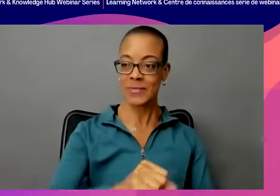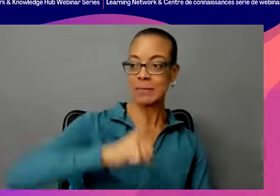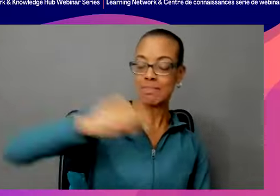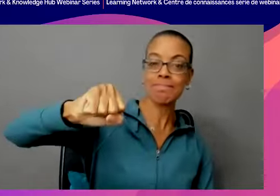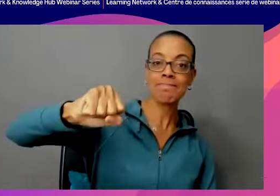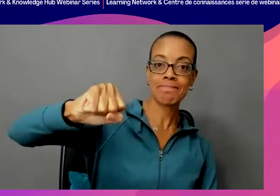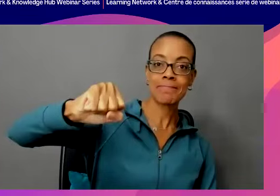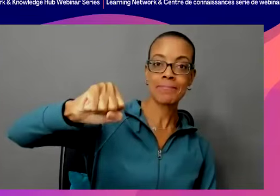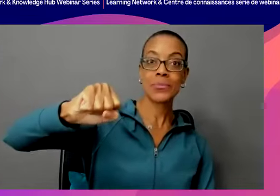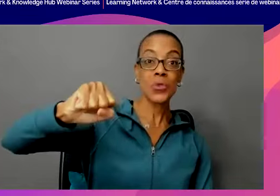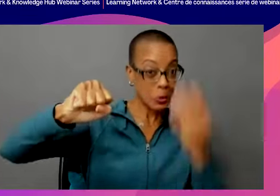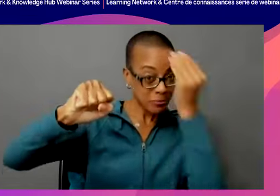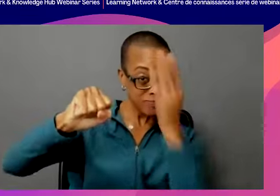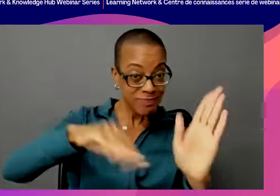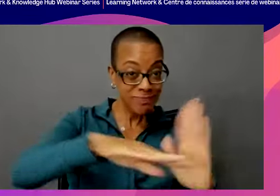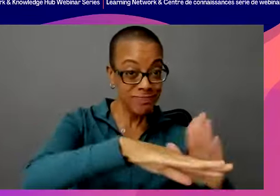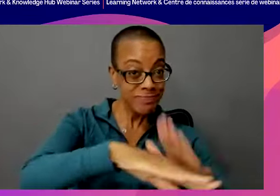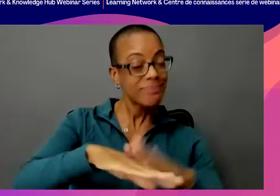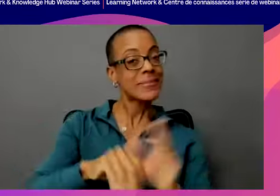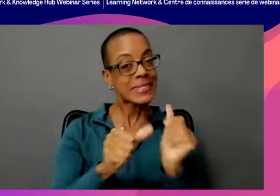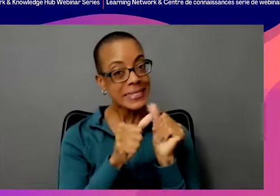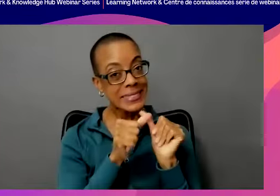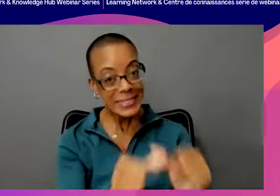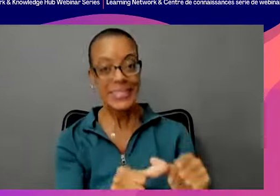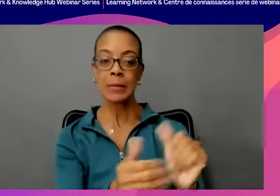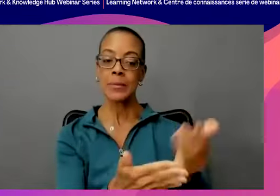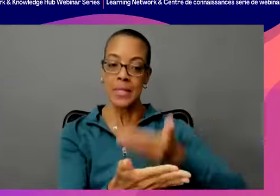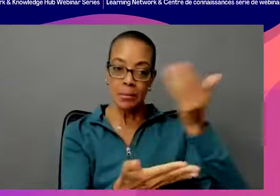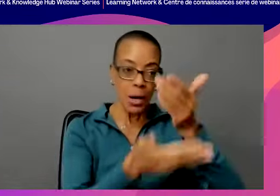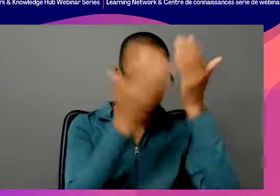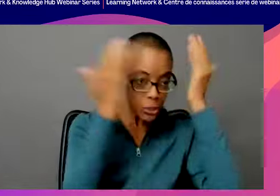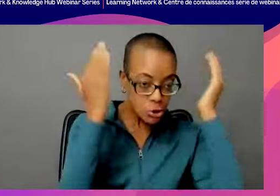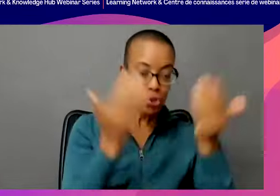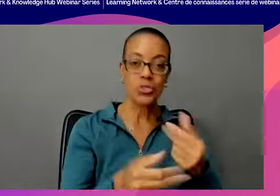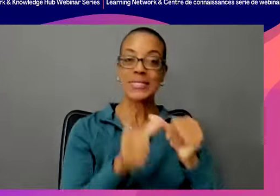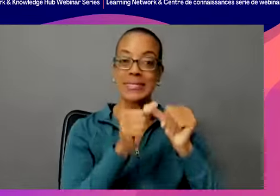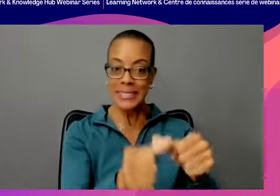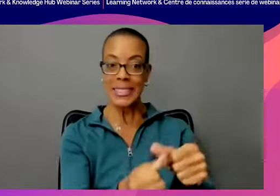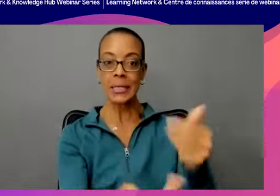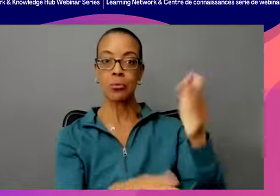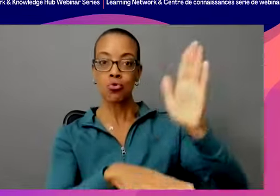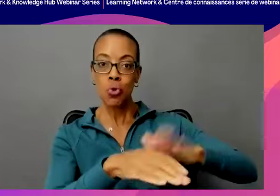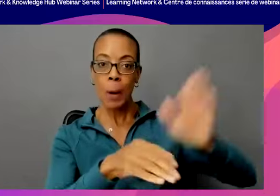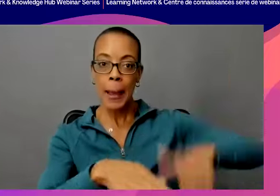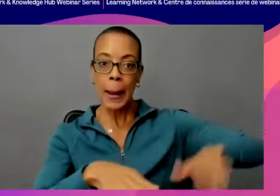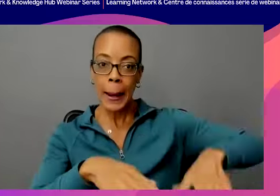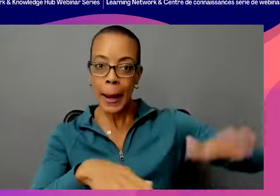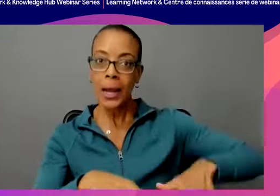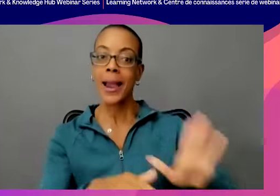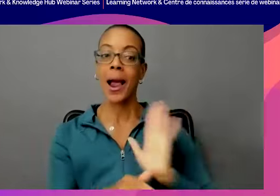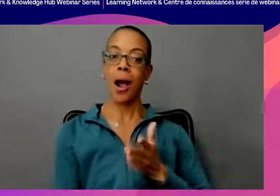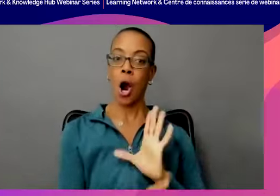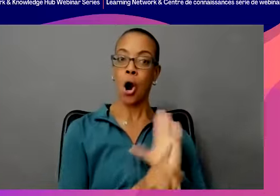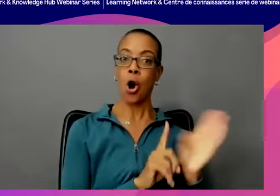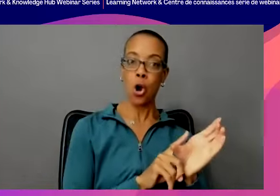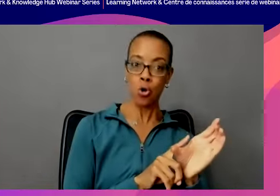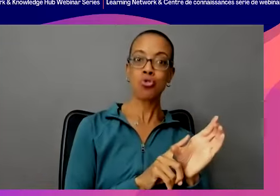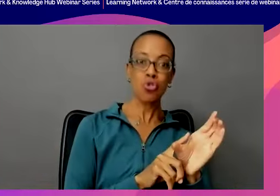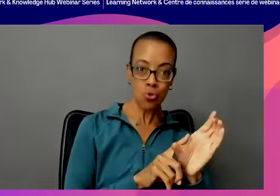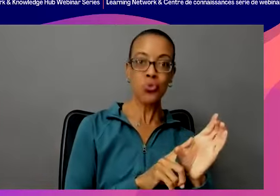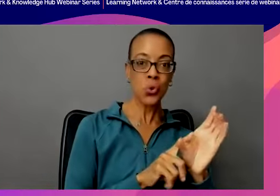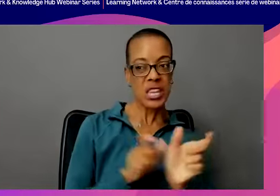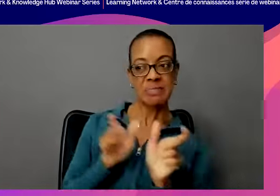drumming, because it is so much harder to take our children away from us if we are practicing our culture.